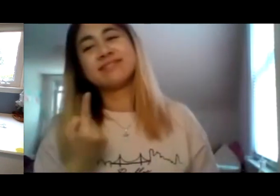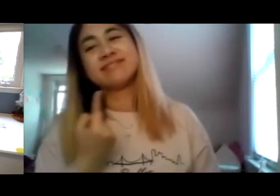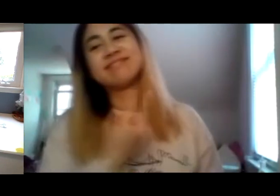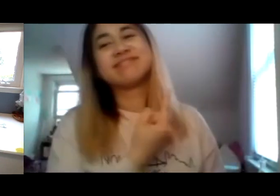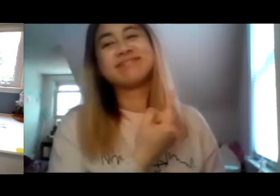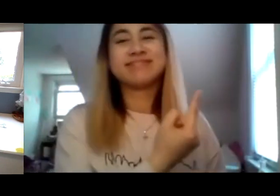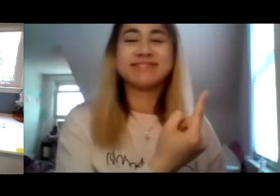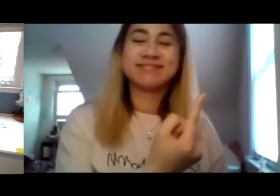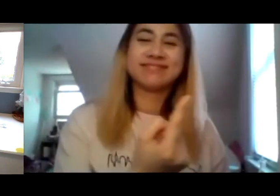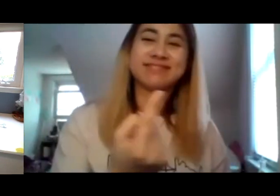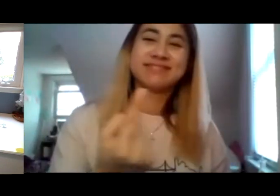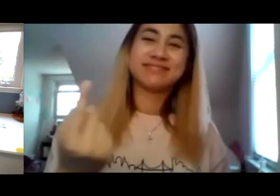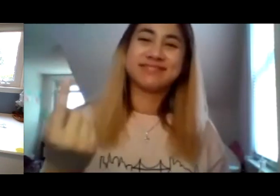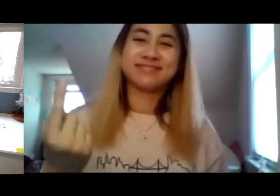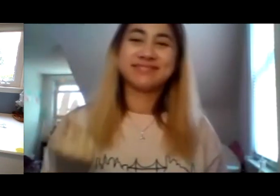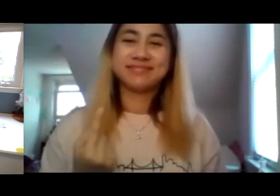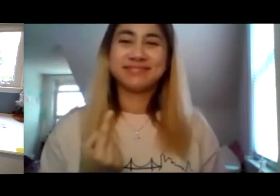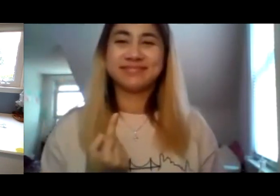crab dance.